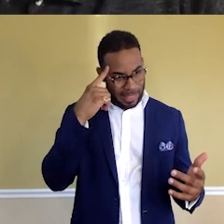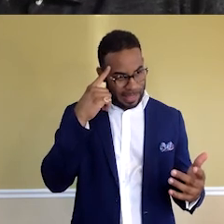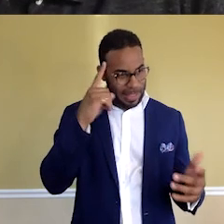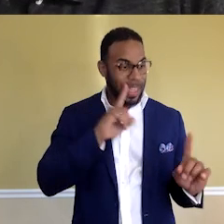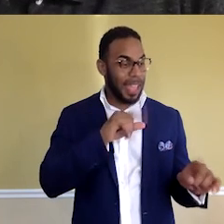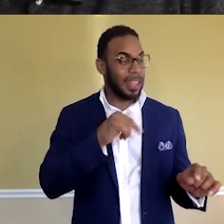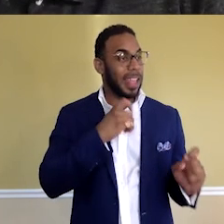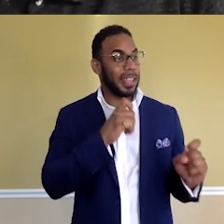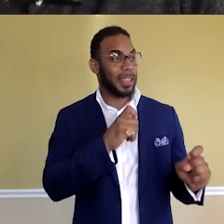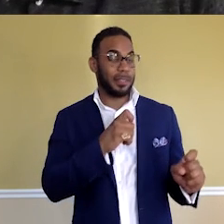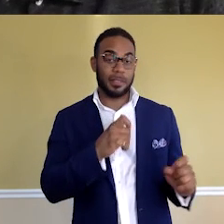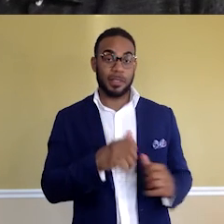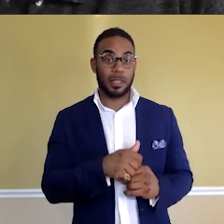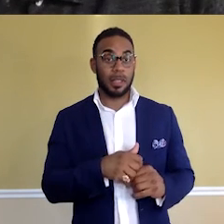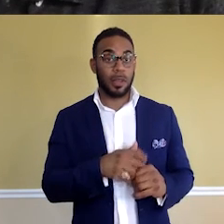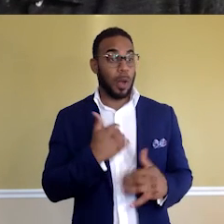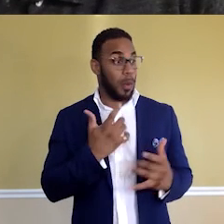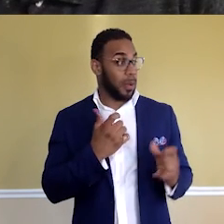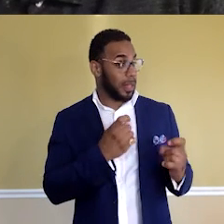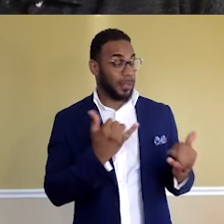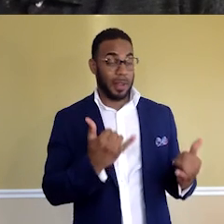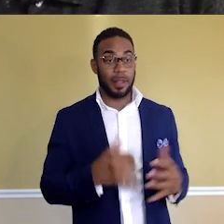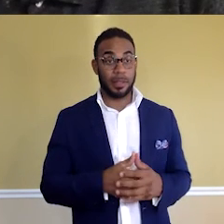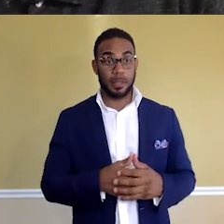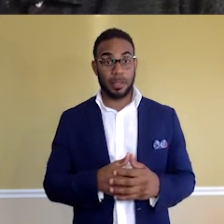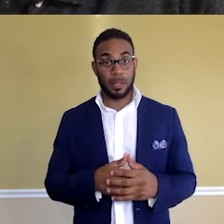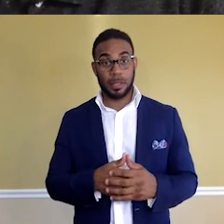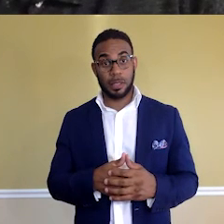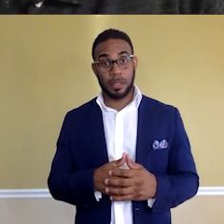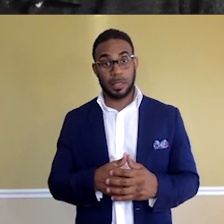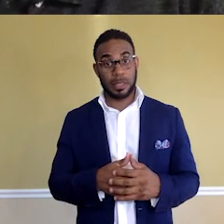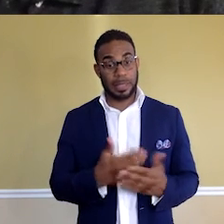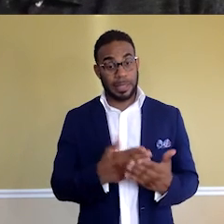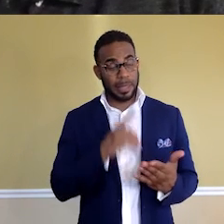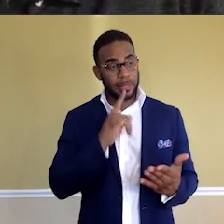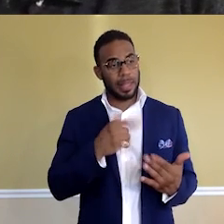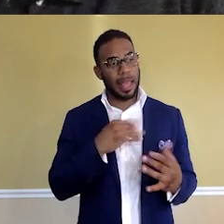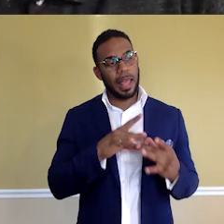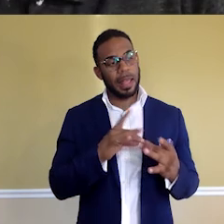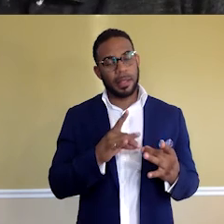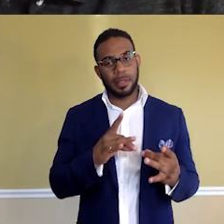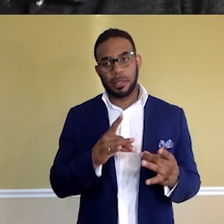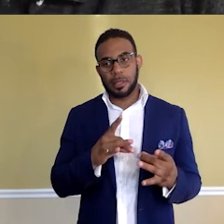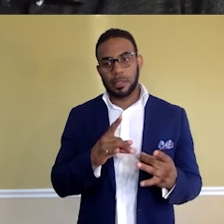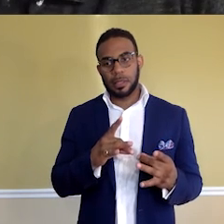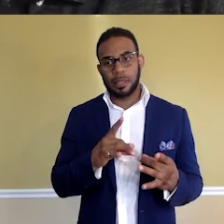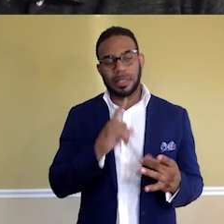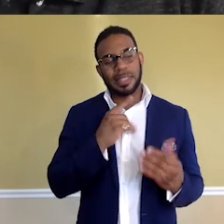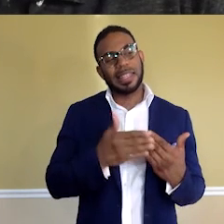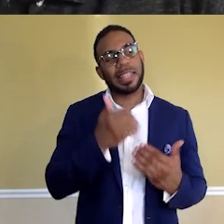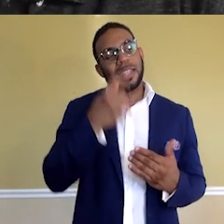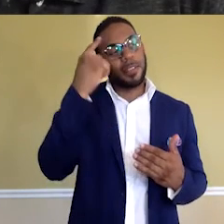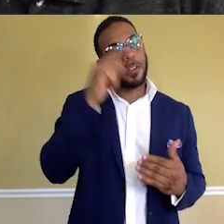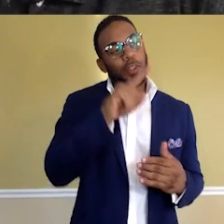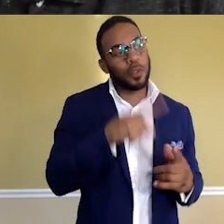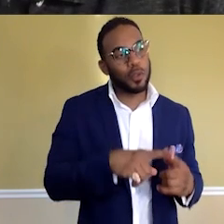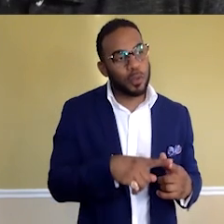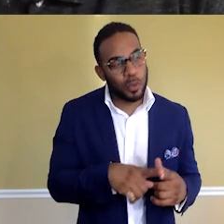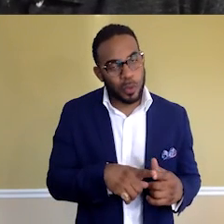gave was still the one I would want to give now. The three things that I said was, it's easier for you to learn if you know the model